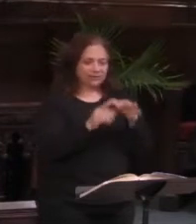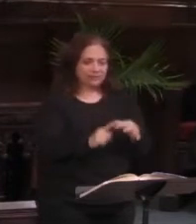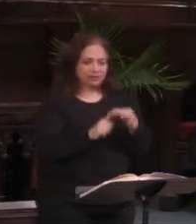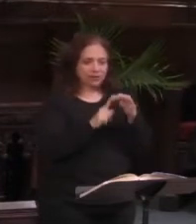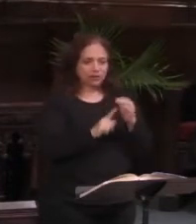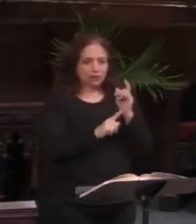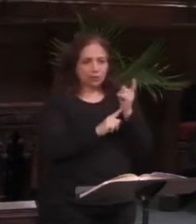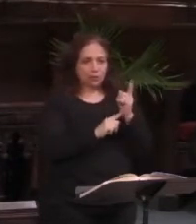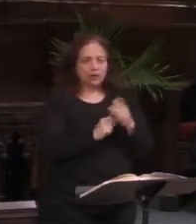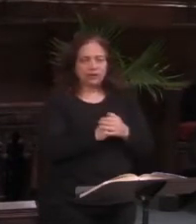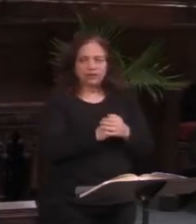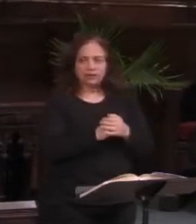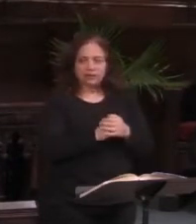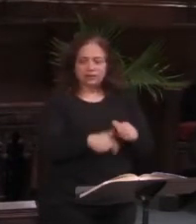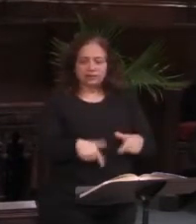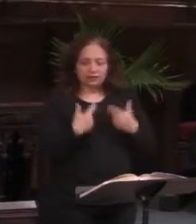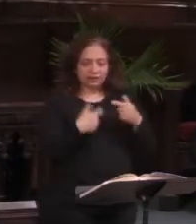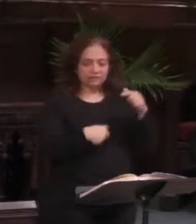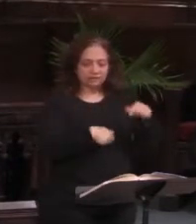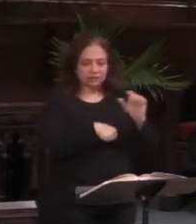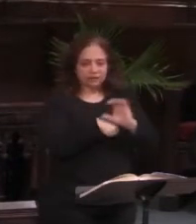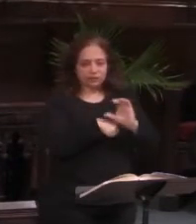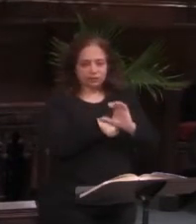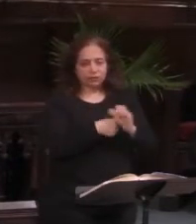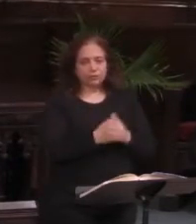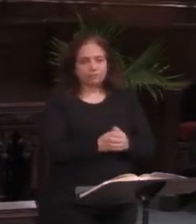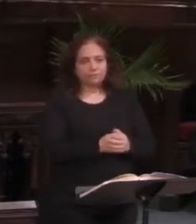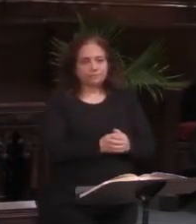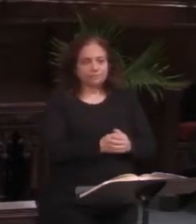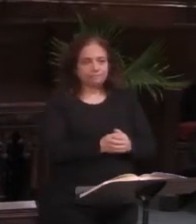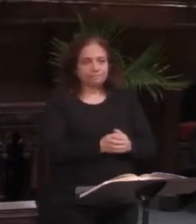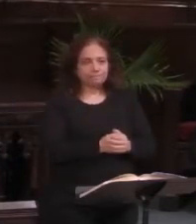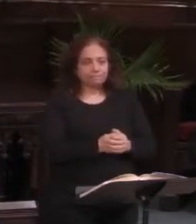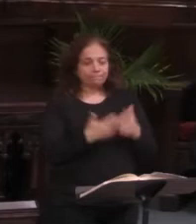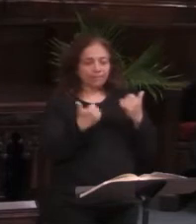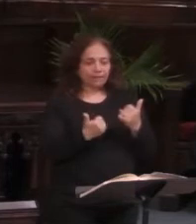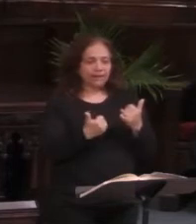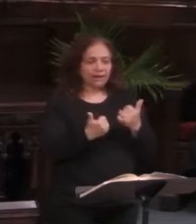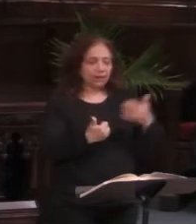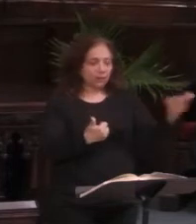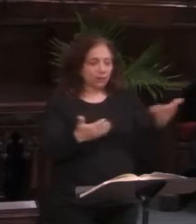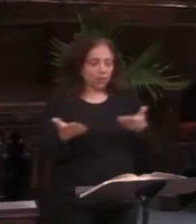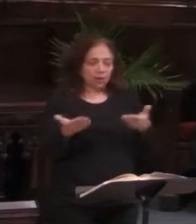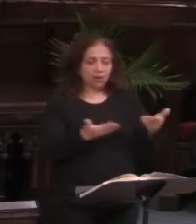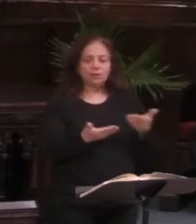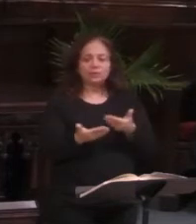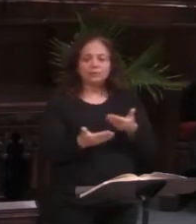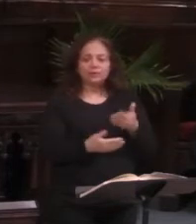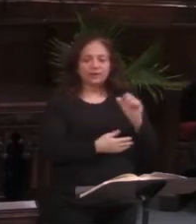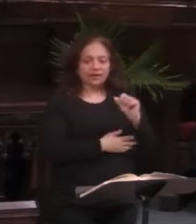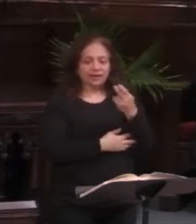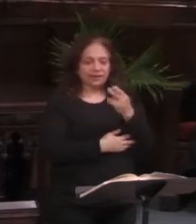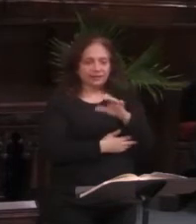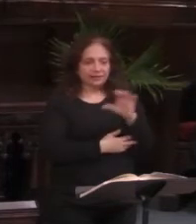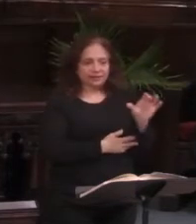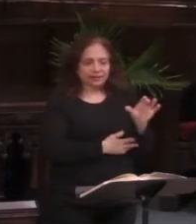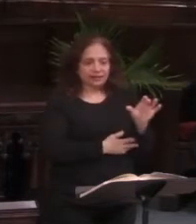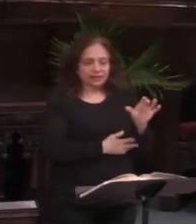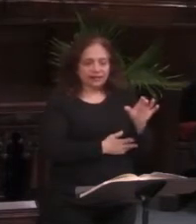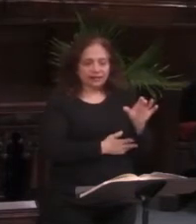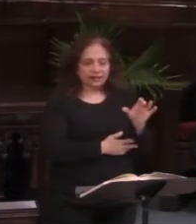special moment in the life of this congregation. Today, we welcome to Asylum Hill Congregational